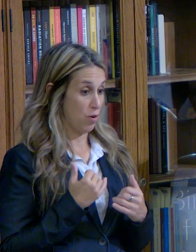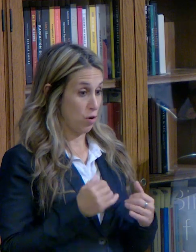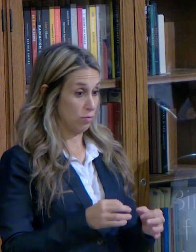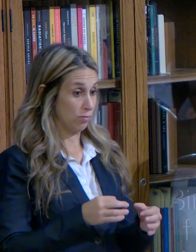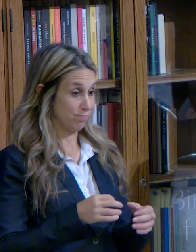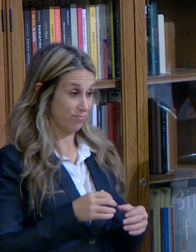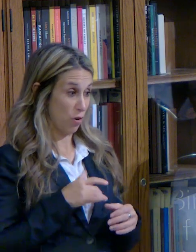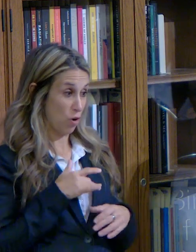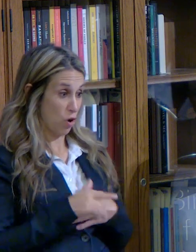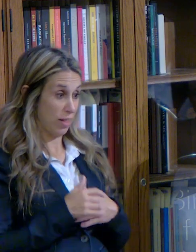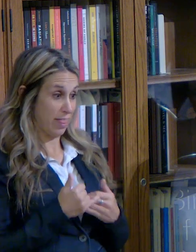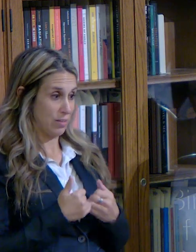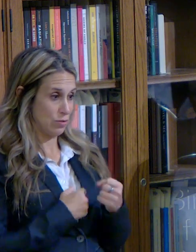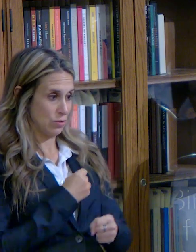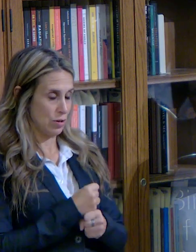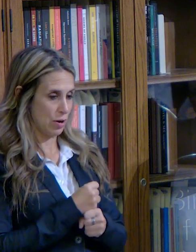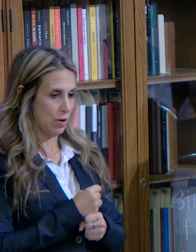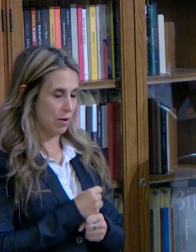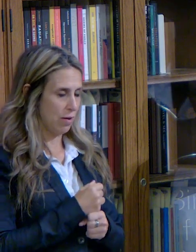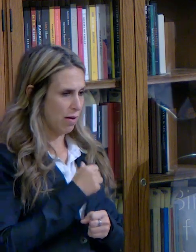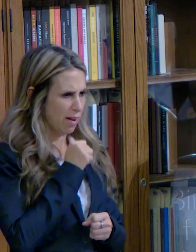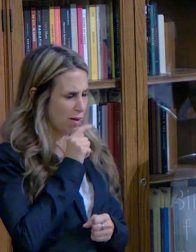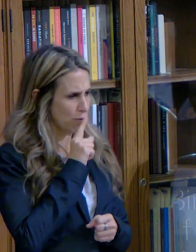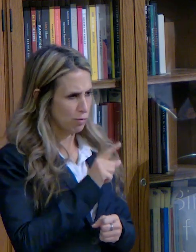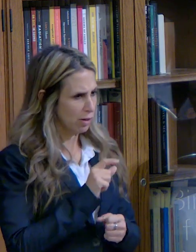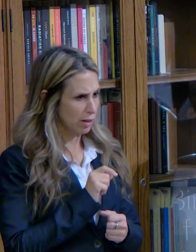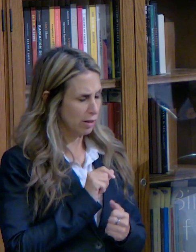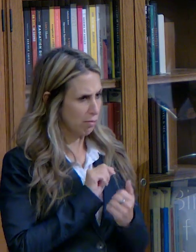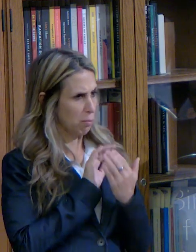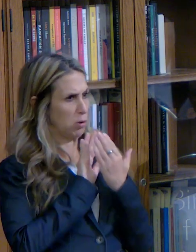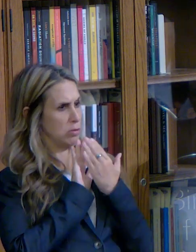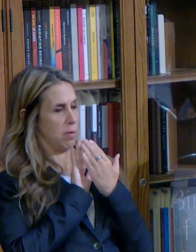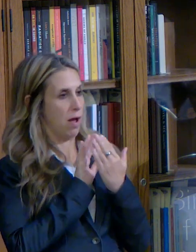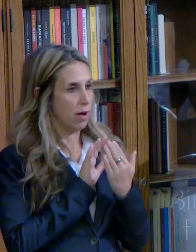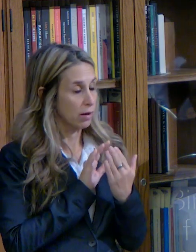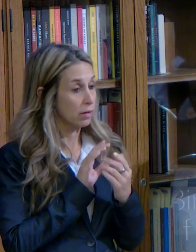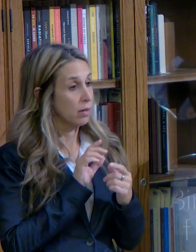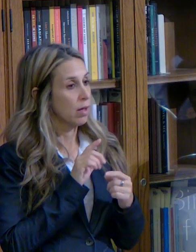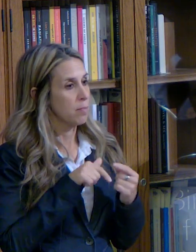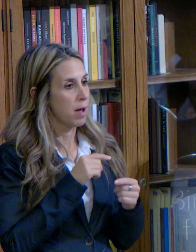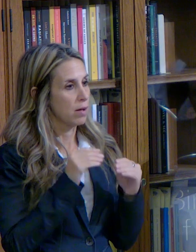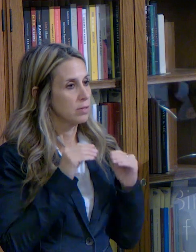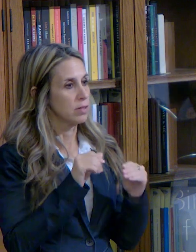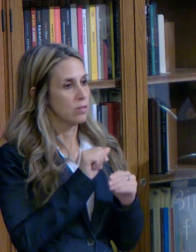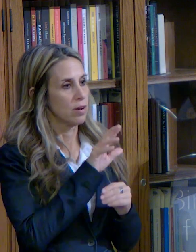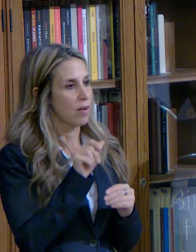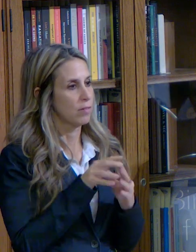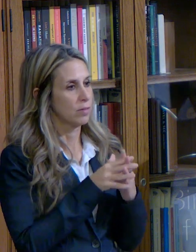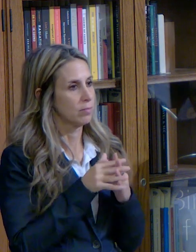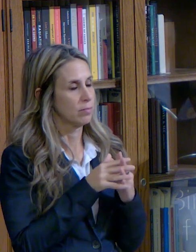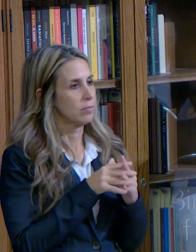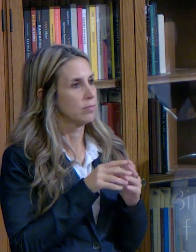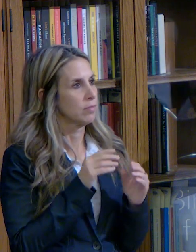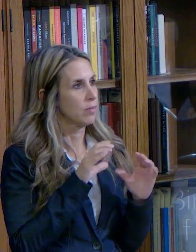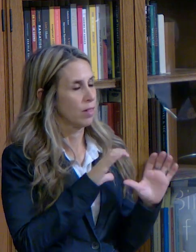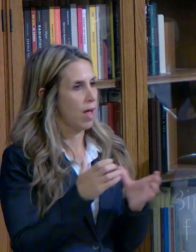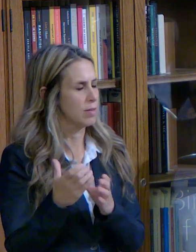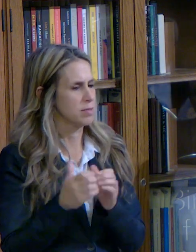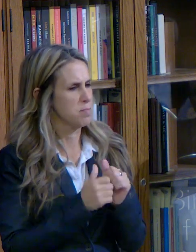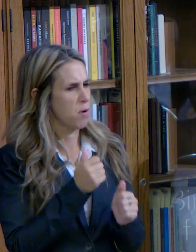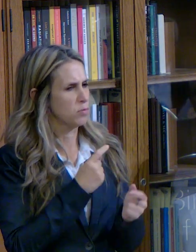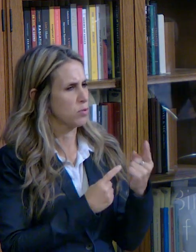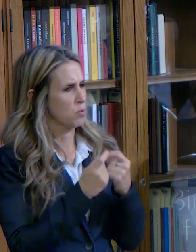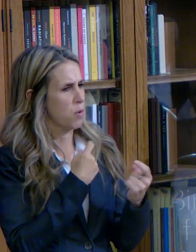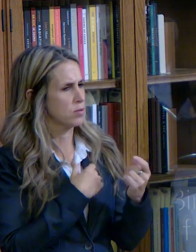I really had not encountered push back or opposition to teaching African-American history classes most of the